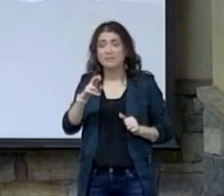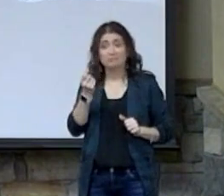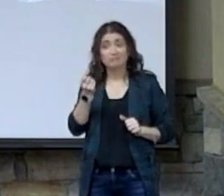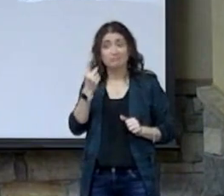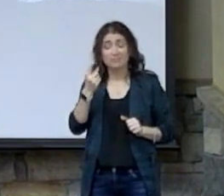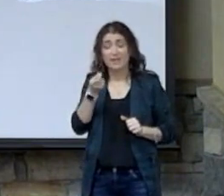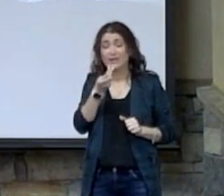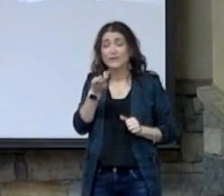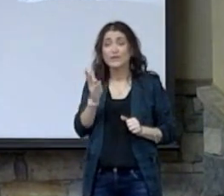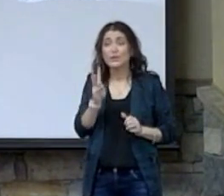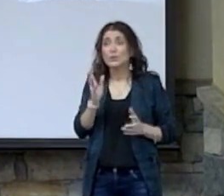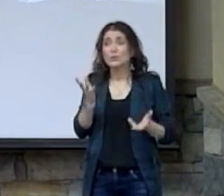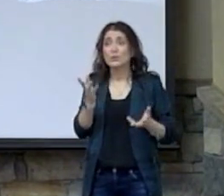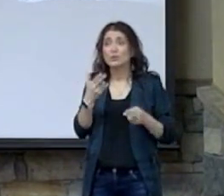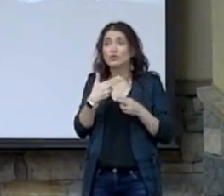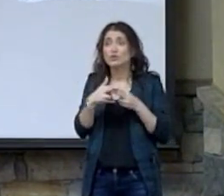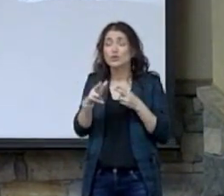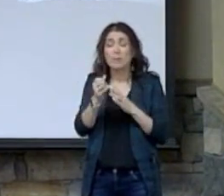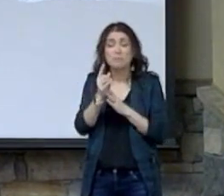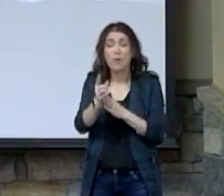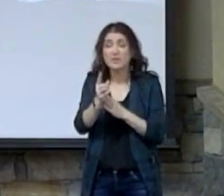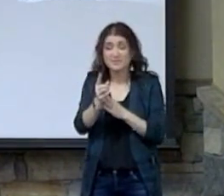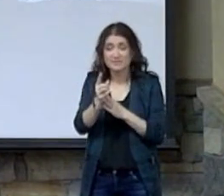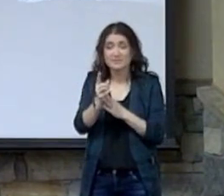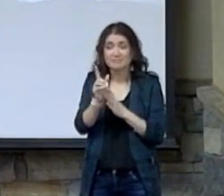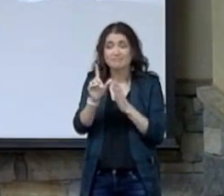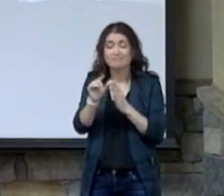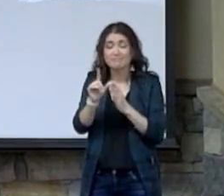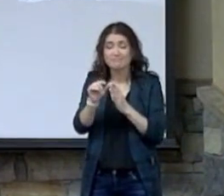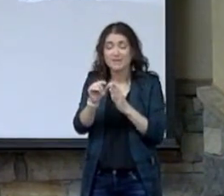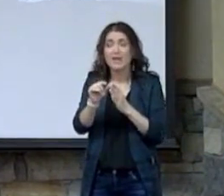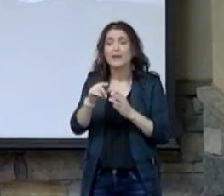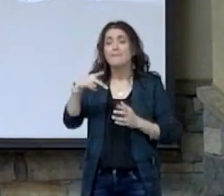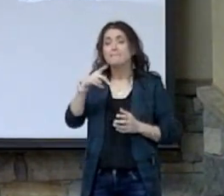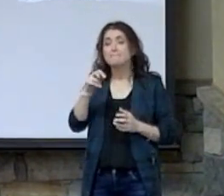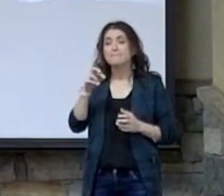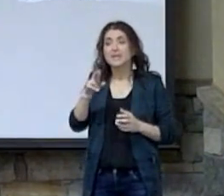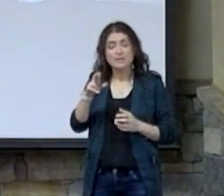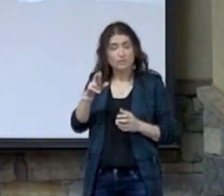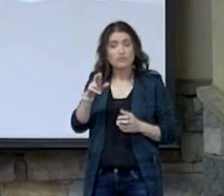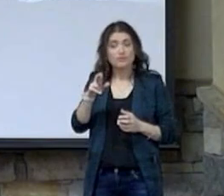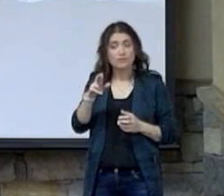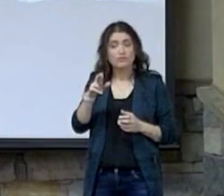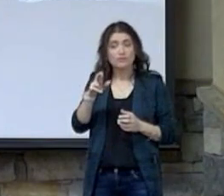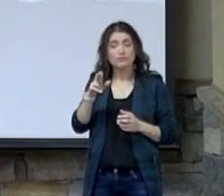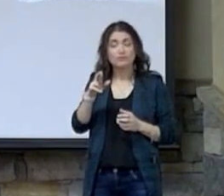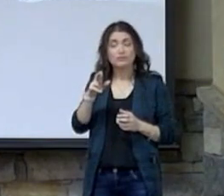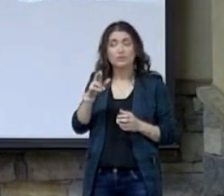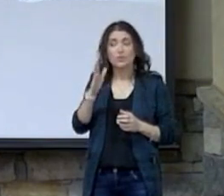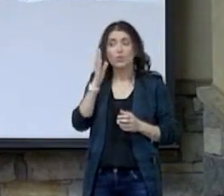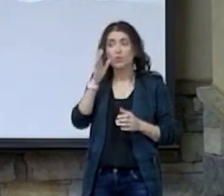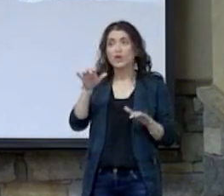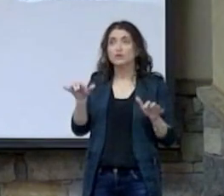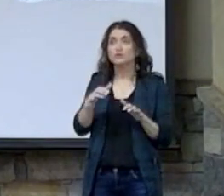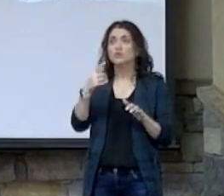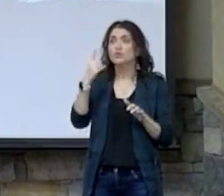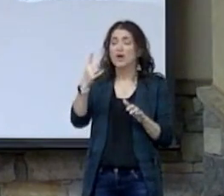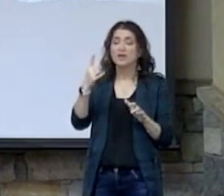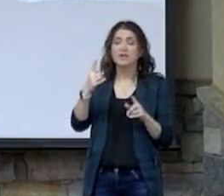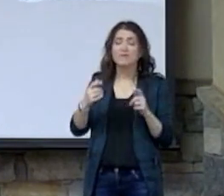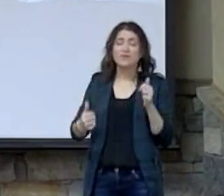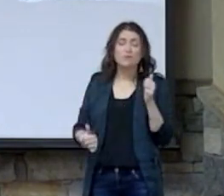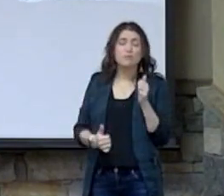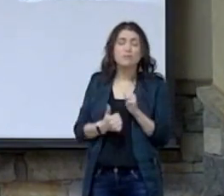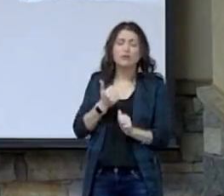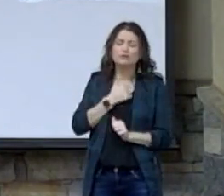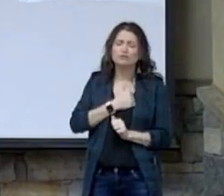few short moments in his life, Peter is going to do one of the most regrettable things he